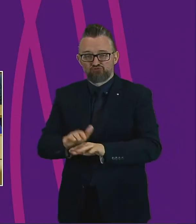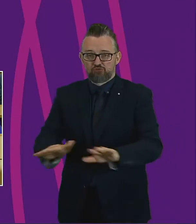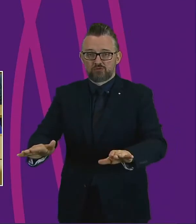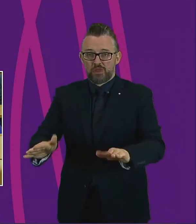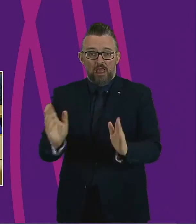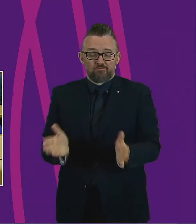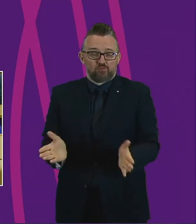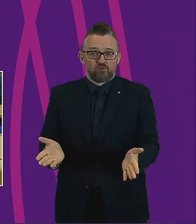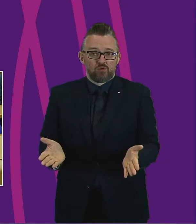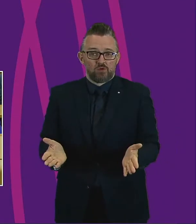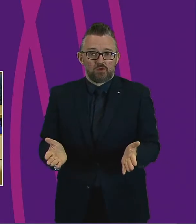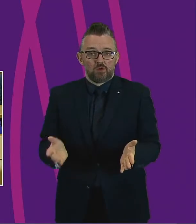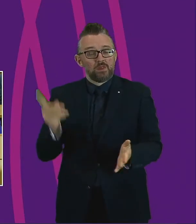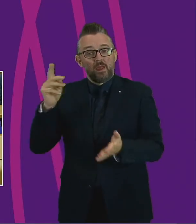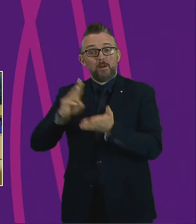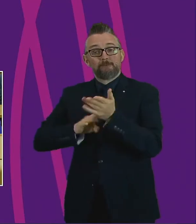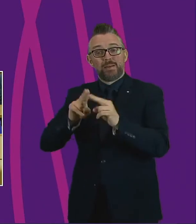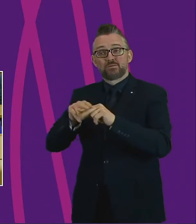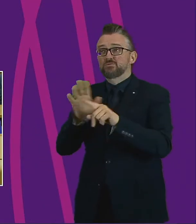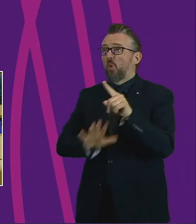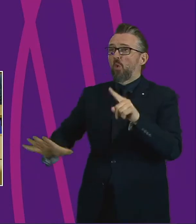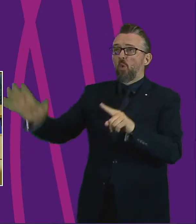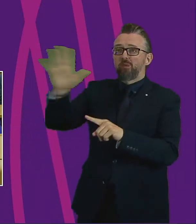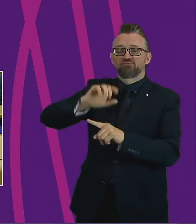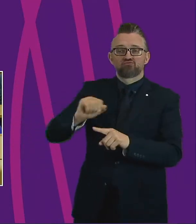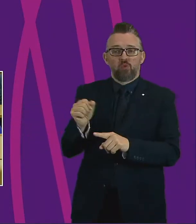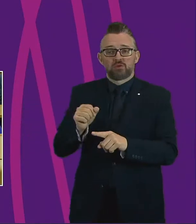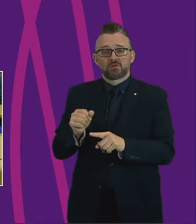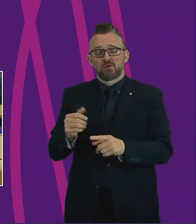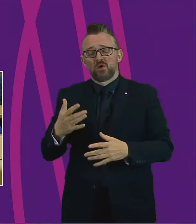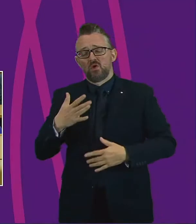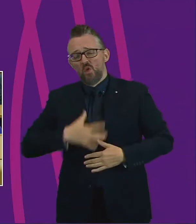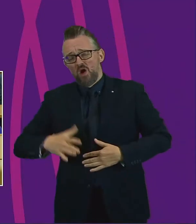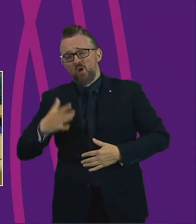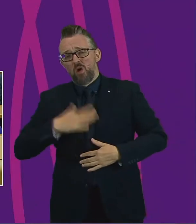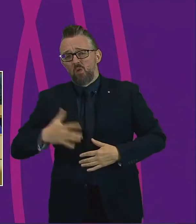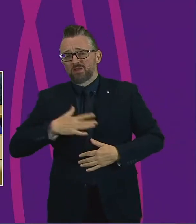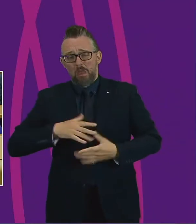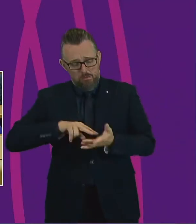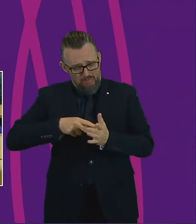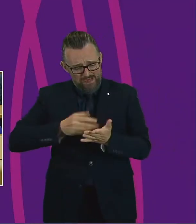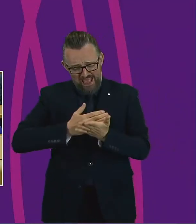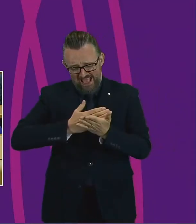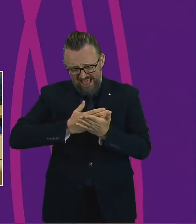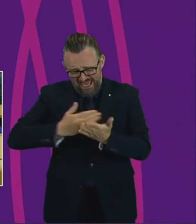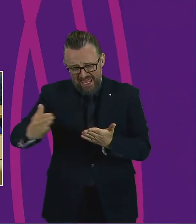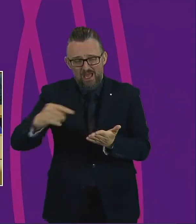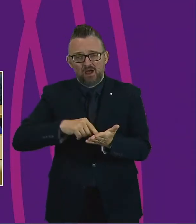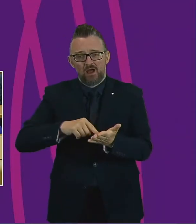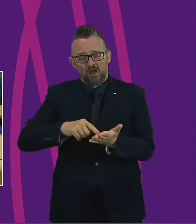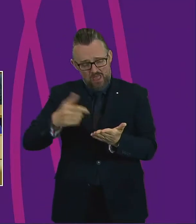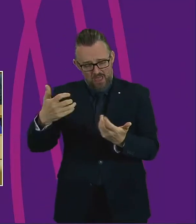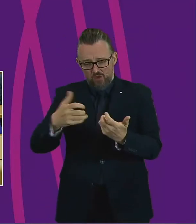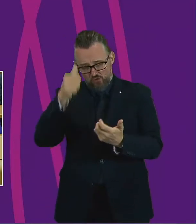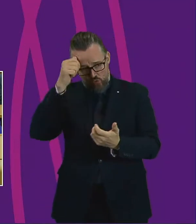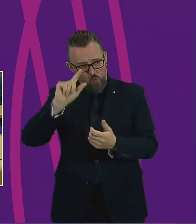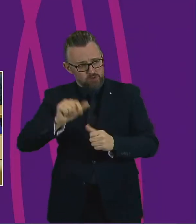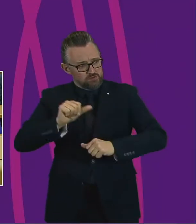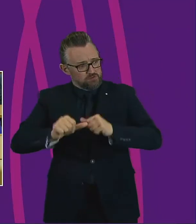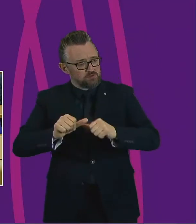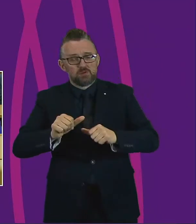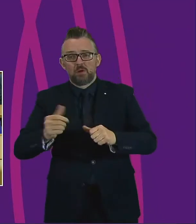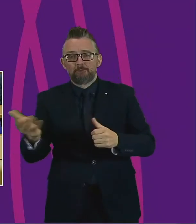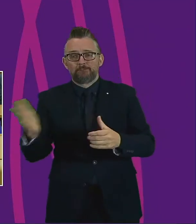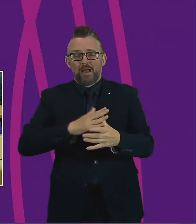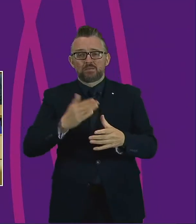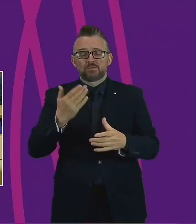of it. Parents across Scotland are crying out for a clear plan to get their children back into the classroom.